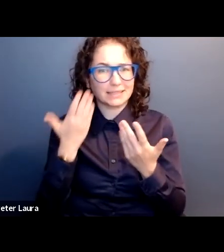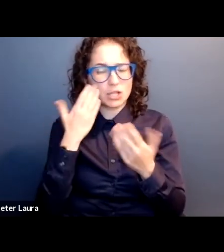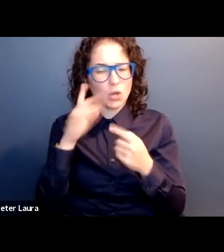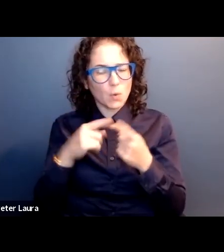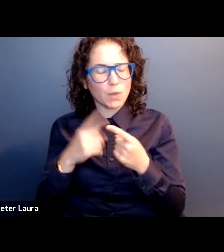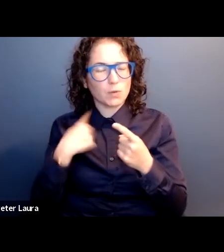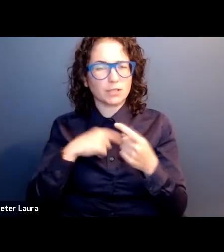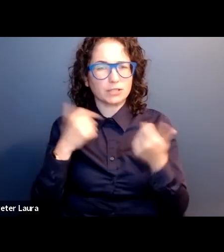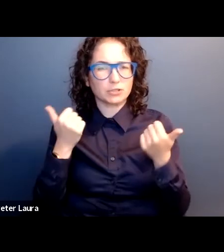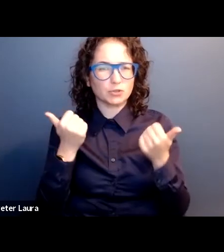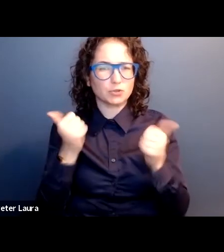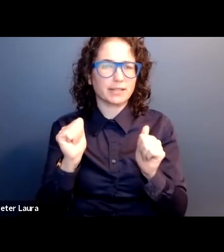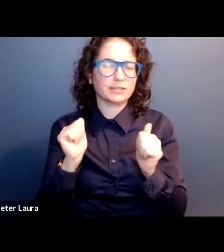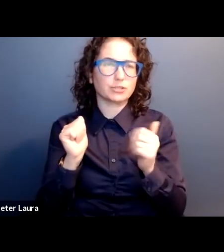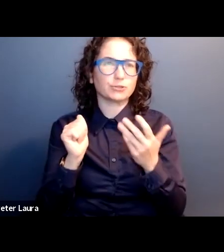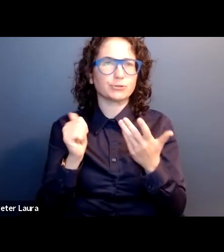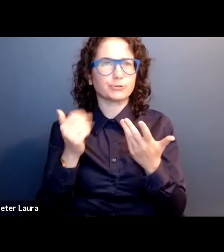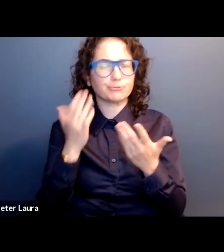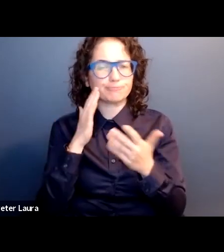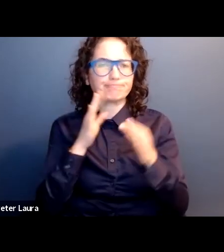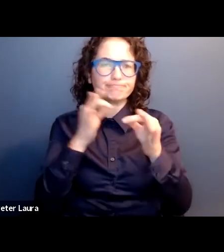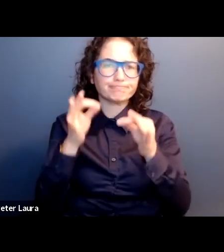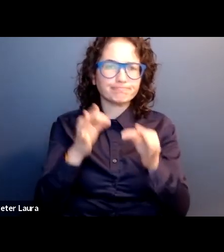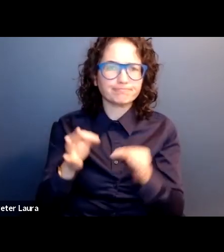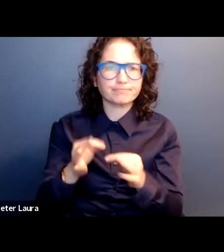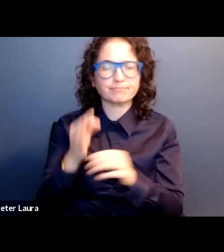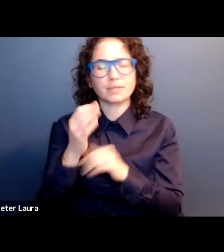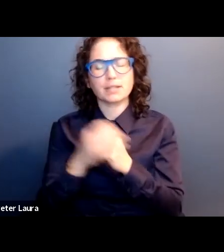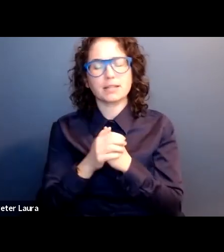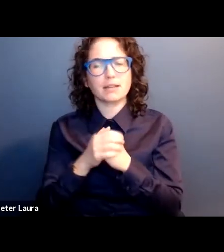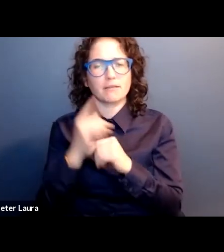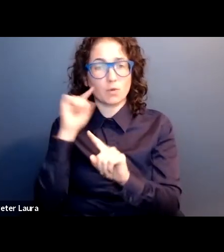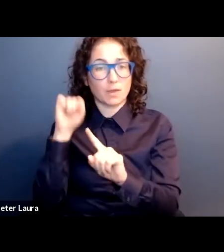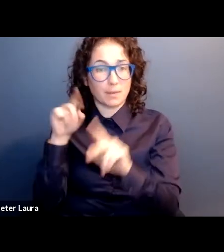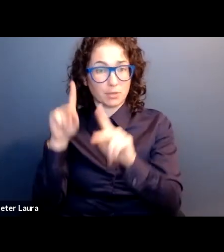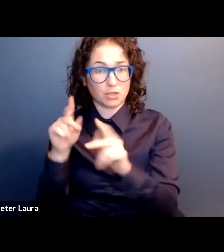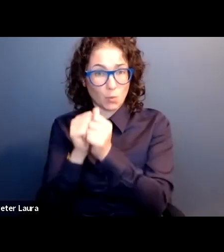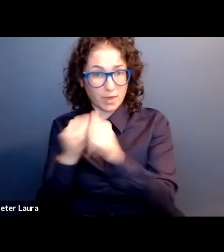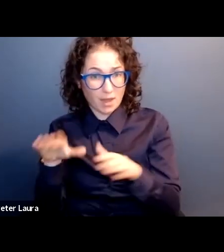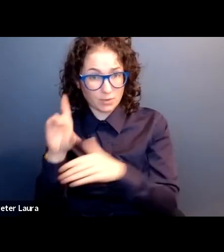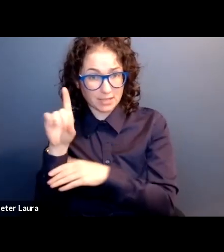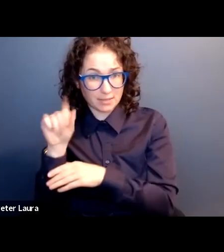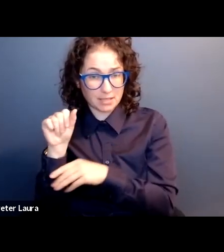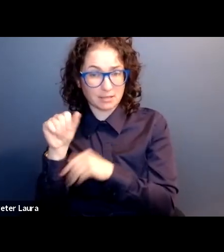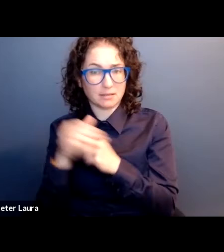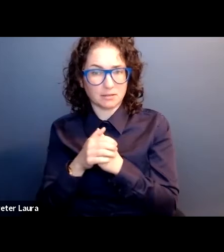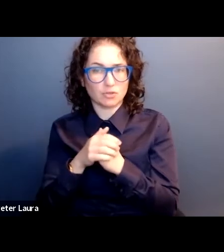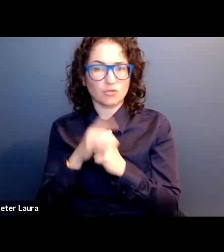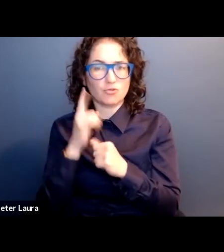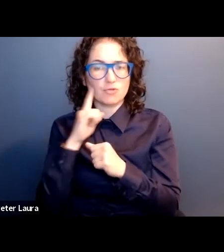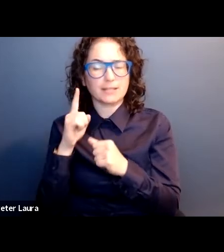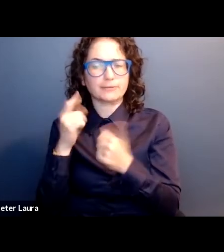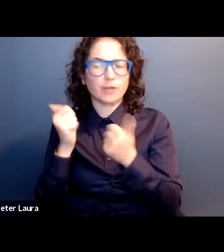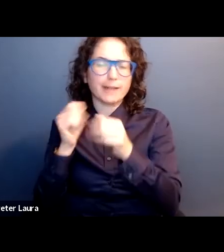try to give understanding to the person without disabilities relating to the